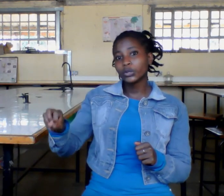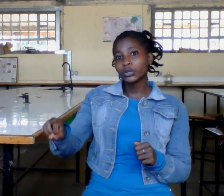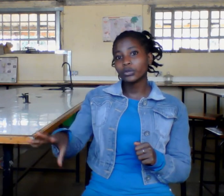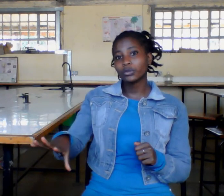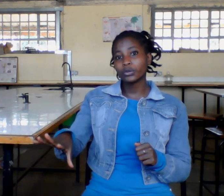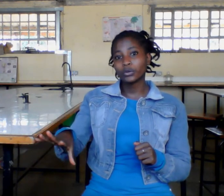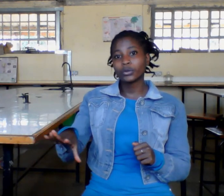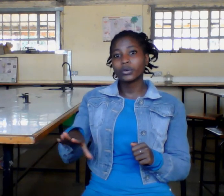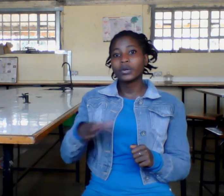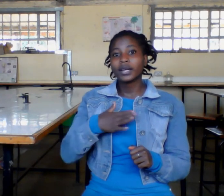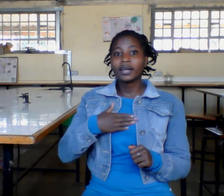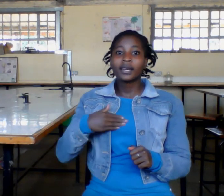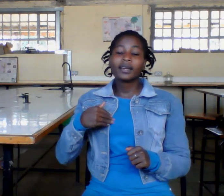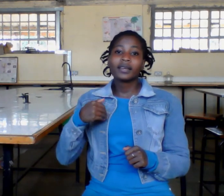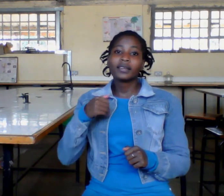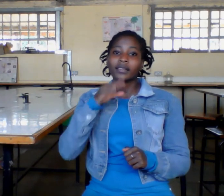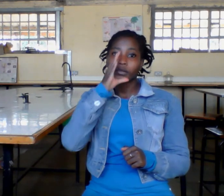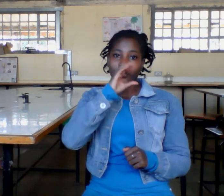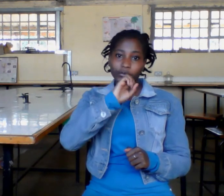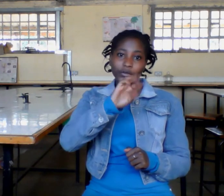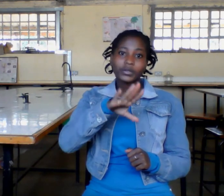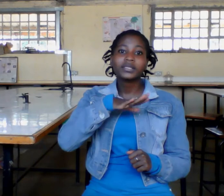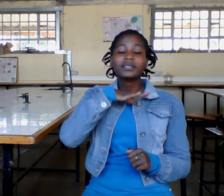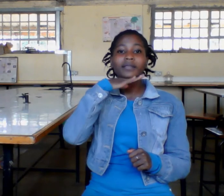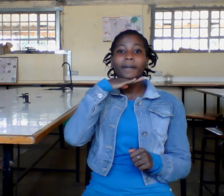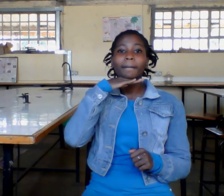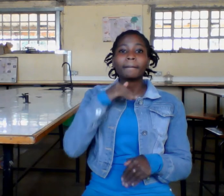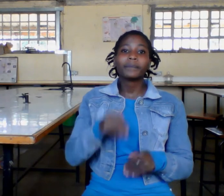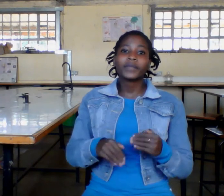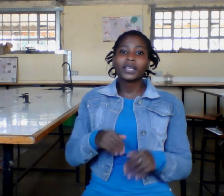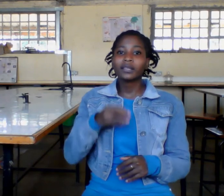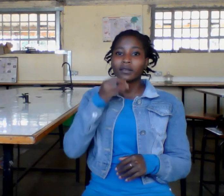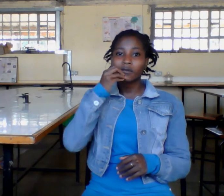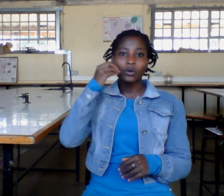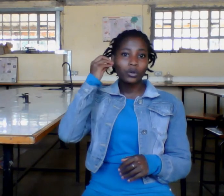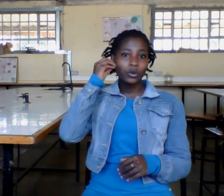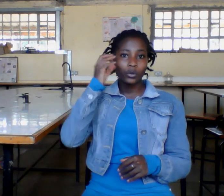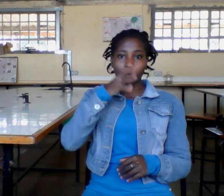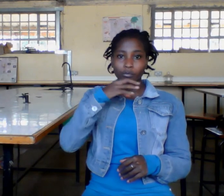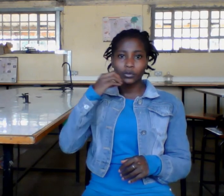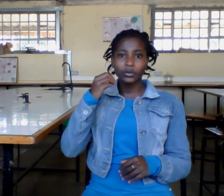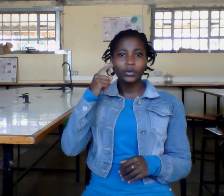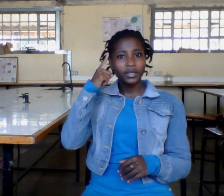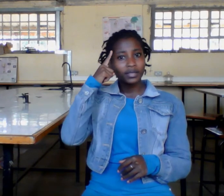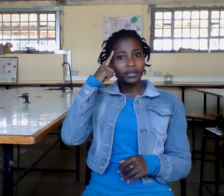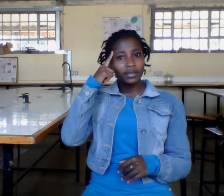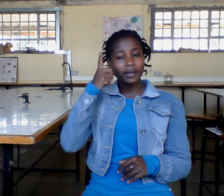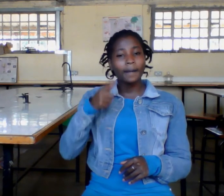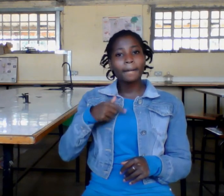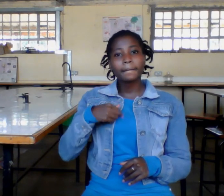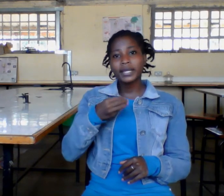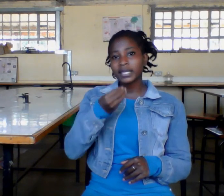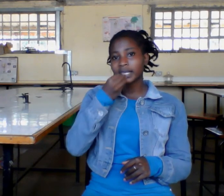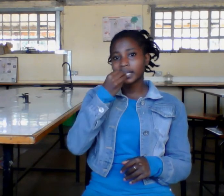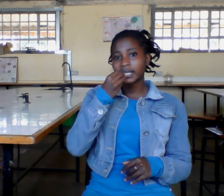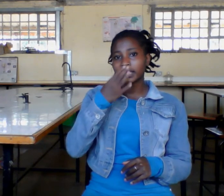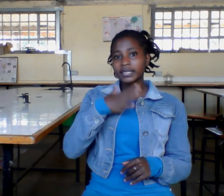drink the delicious fish soup and the beer that belonged to the rabbit?" When Hyena got back to Rabbit's home in the